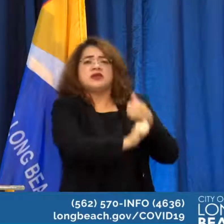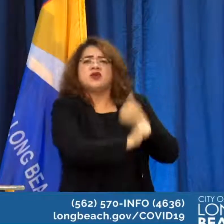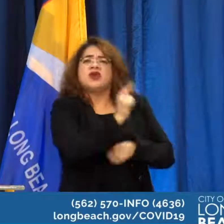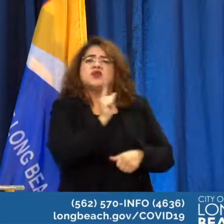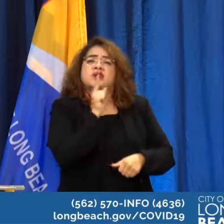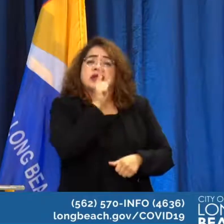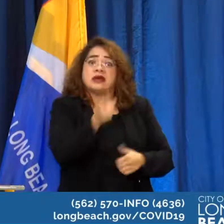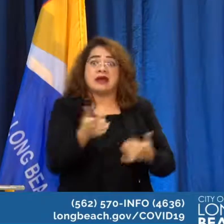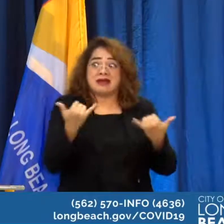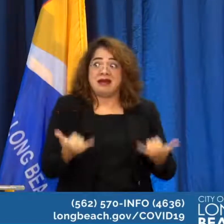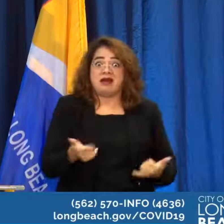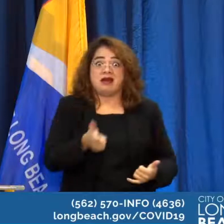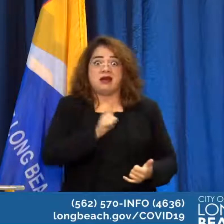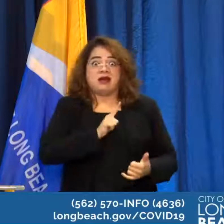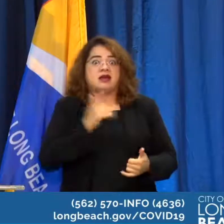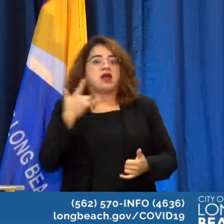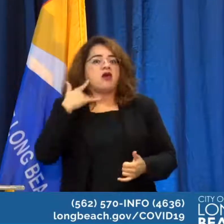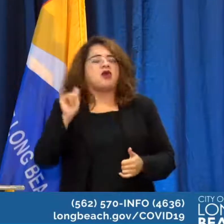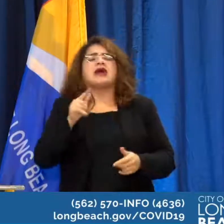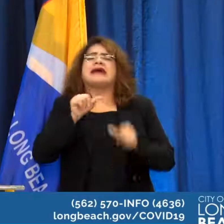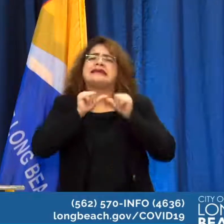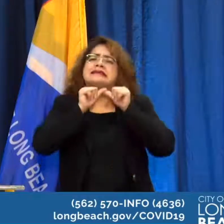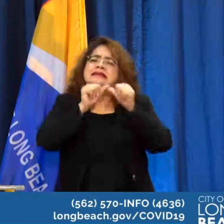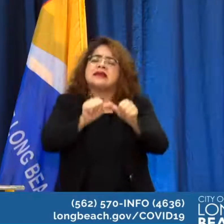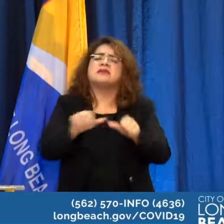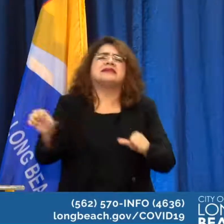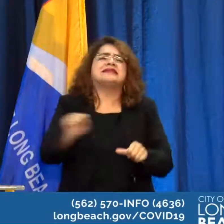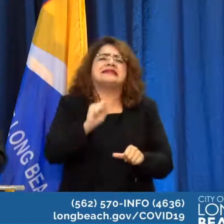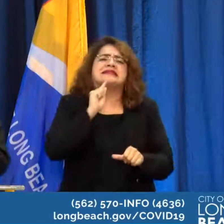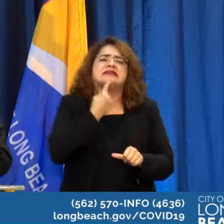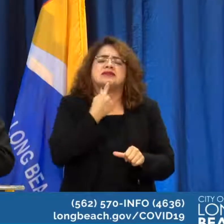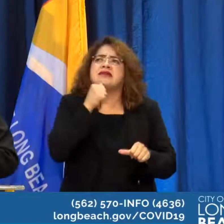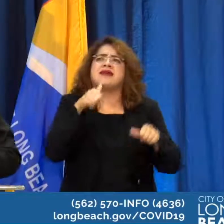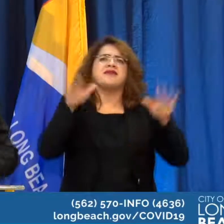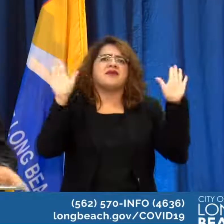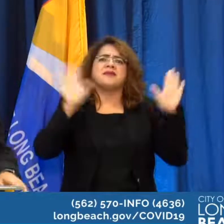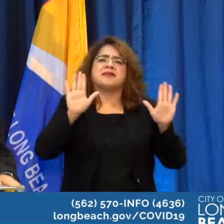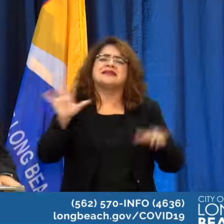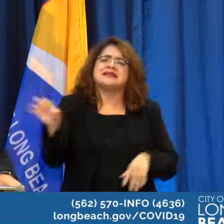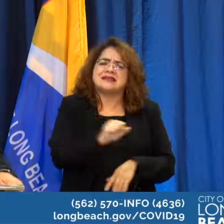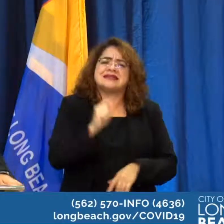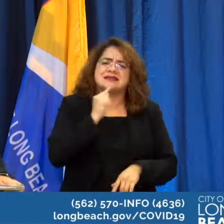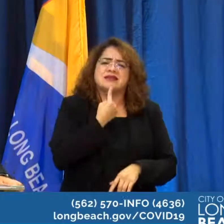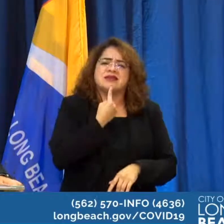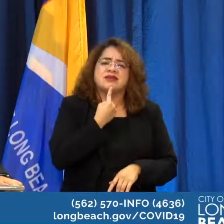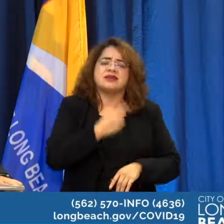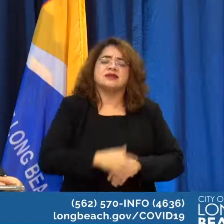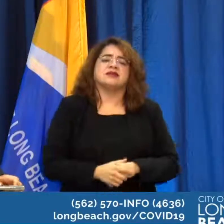seriously. I want to also address the